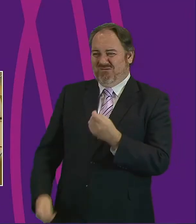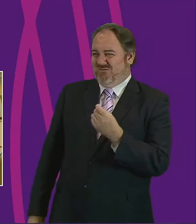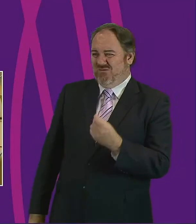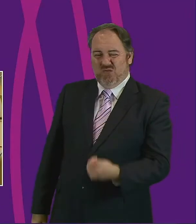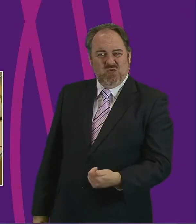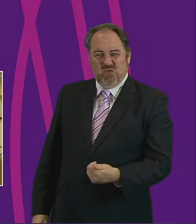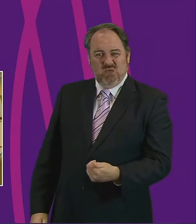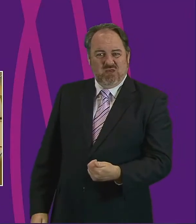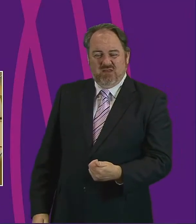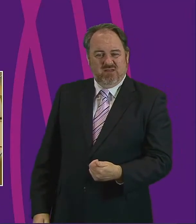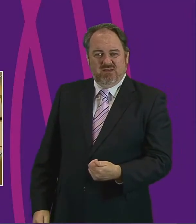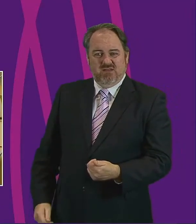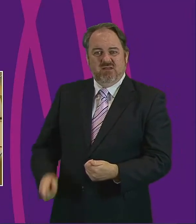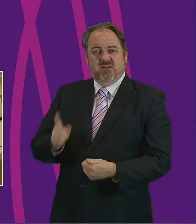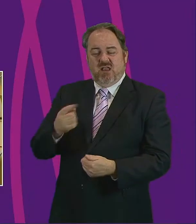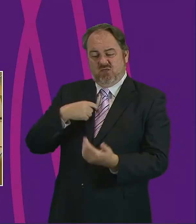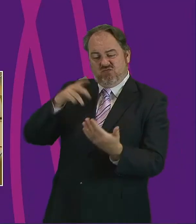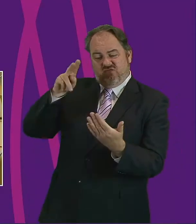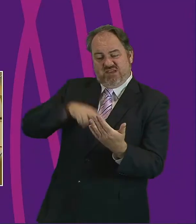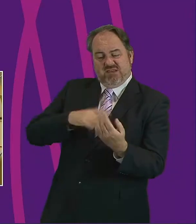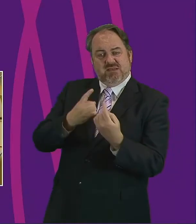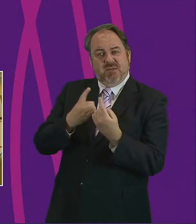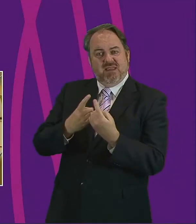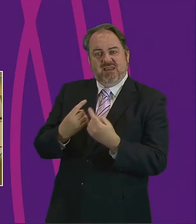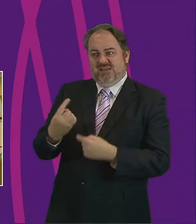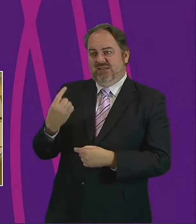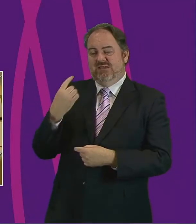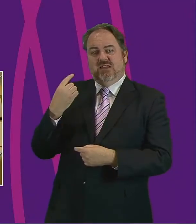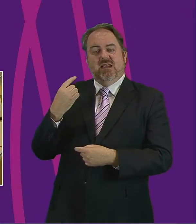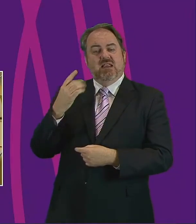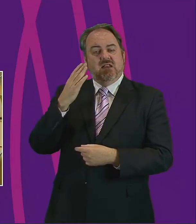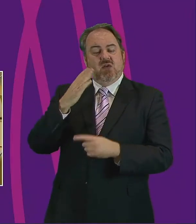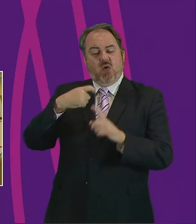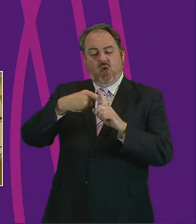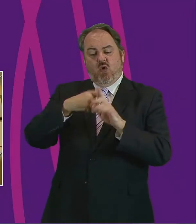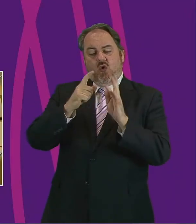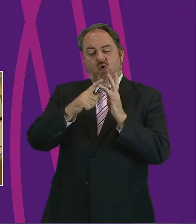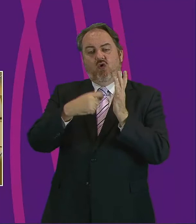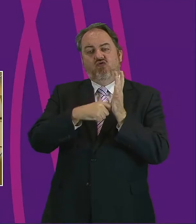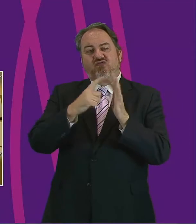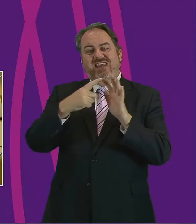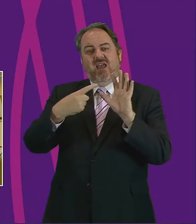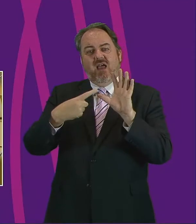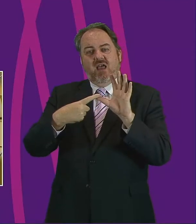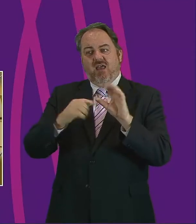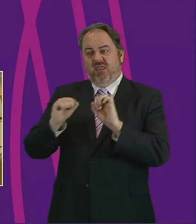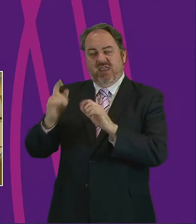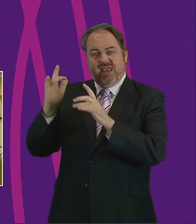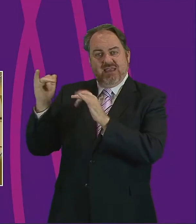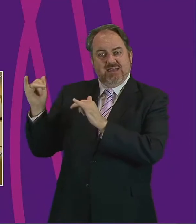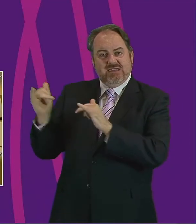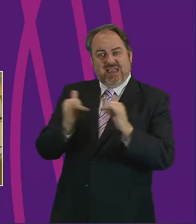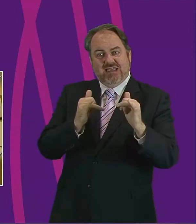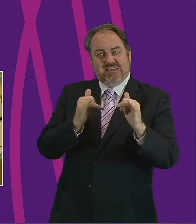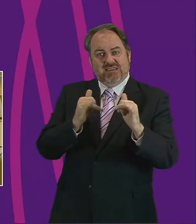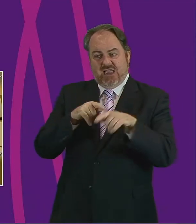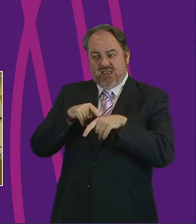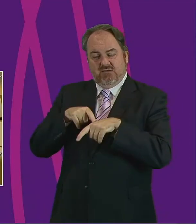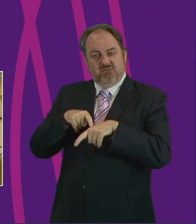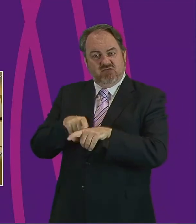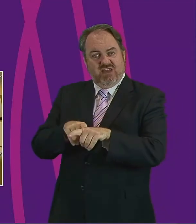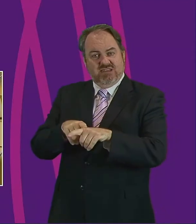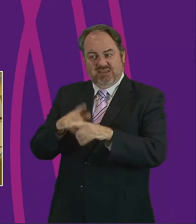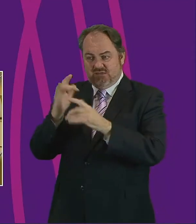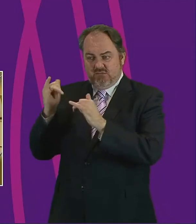Even, I was reading a piece yesterday about Korea, where the test and trace capacity they've got is lauded as being one of the best in the